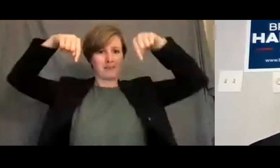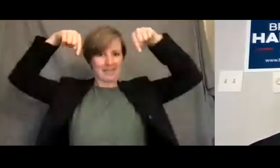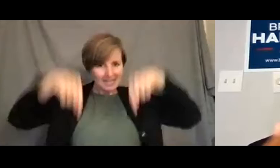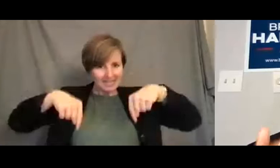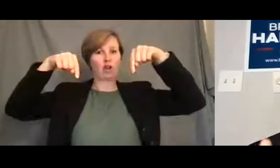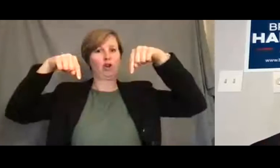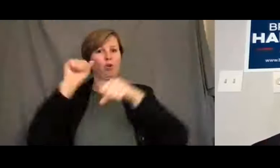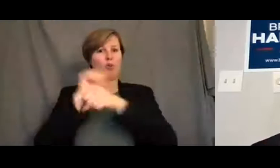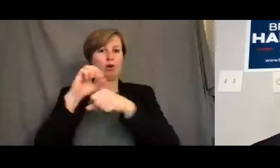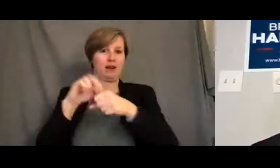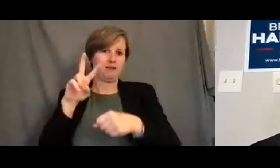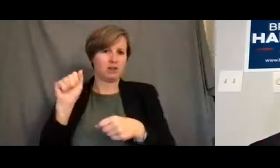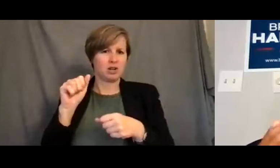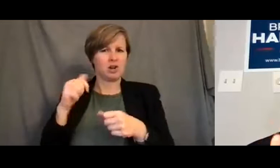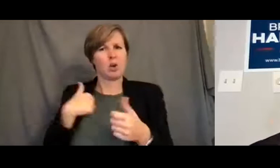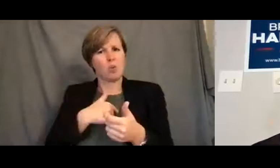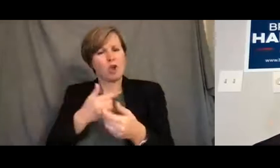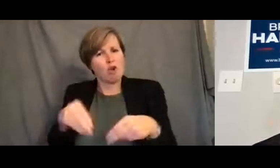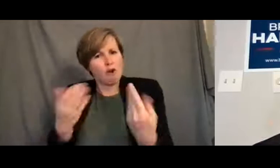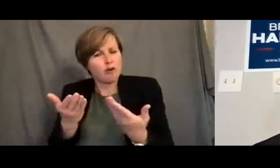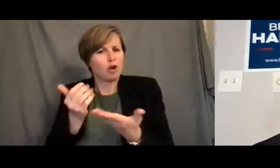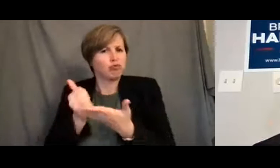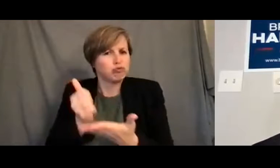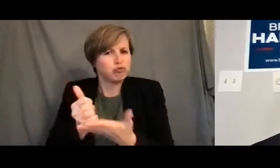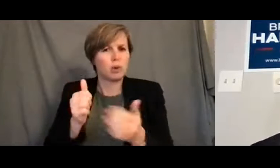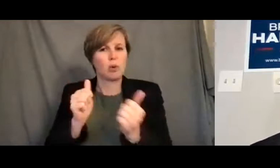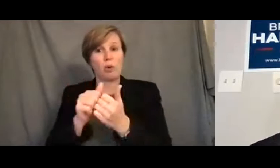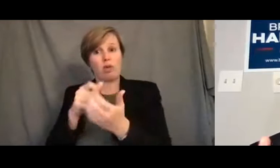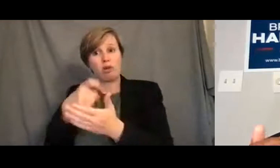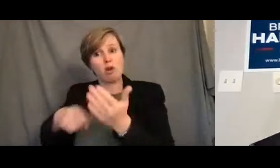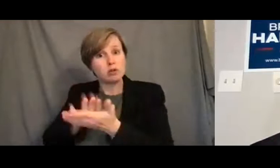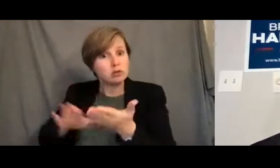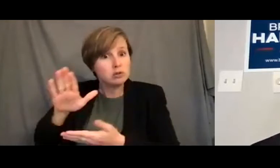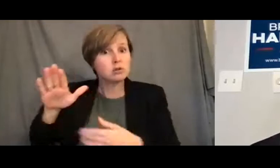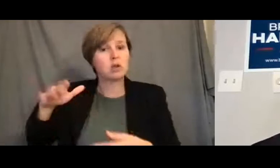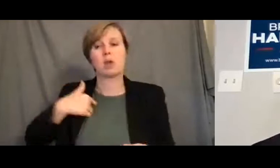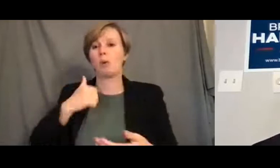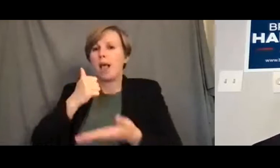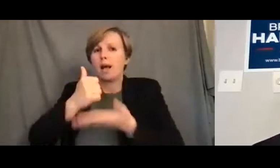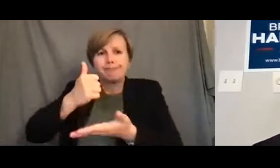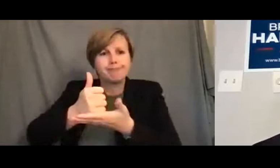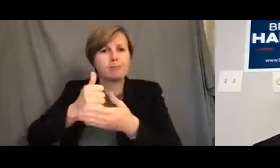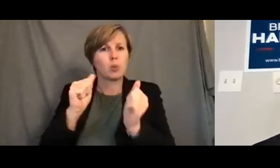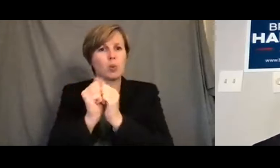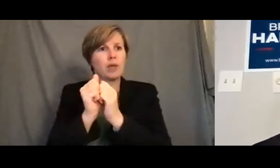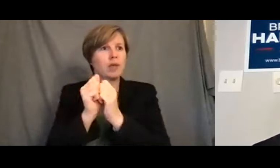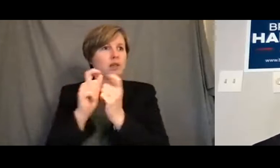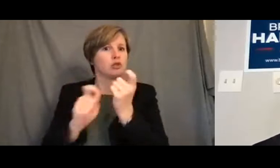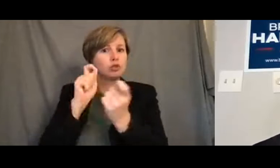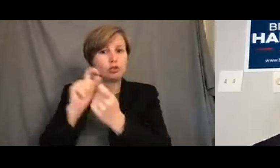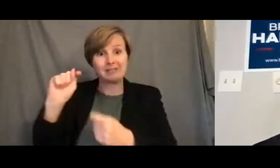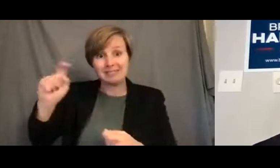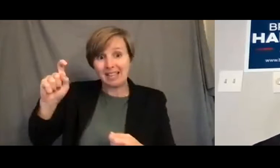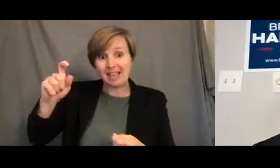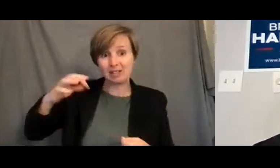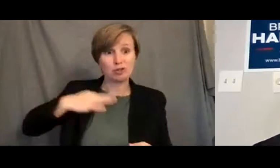in Virginia, and we incentivize them. We help with those college costs. Maybe we help them with a certain tax credit if that's what